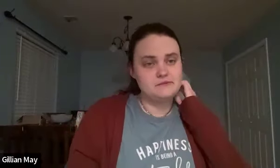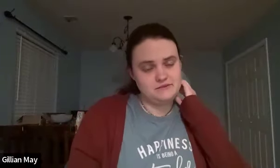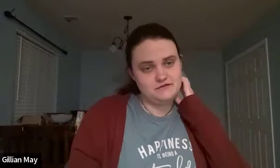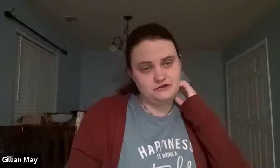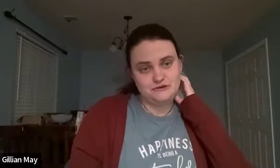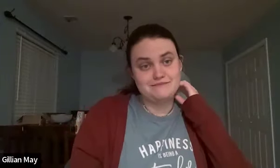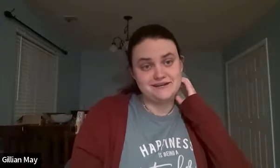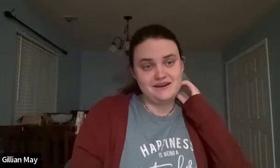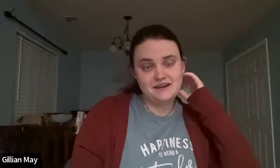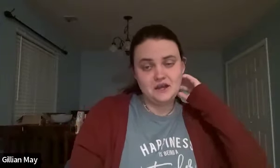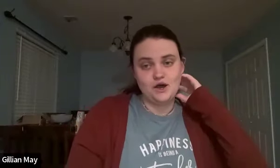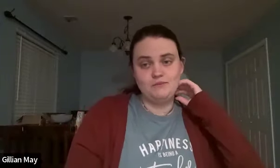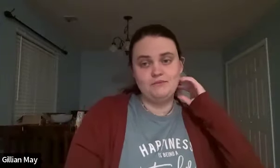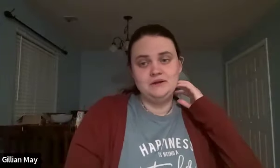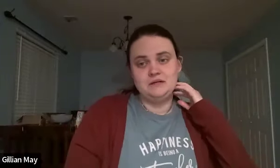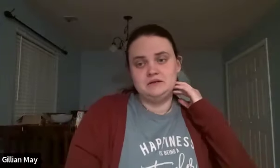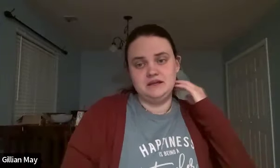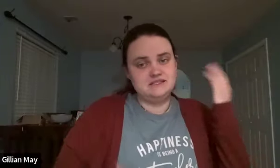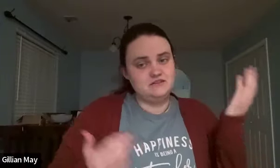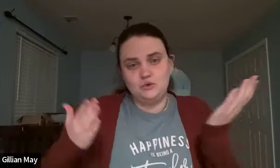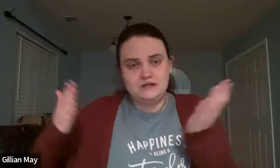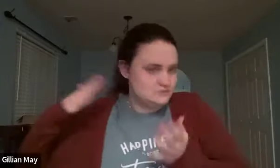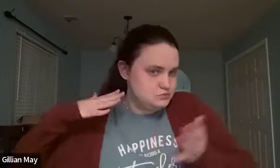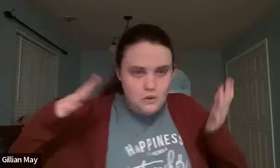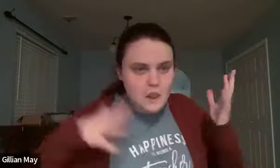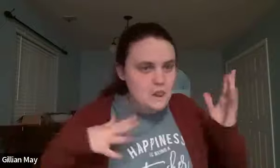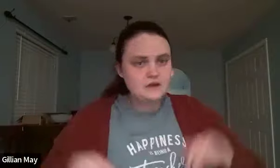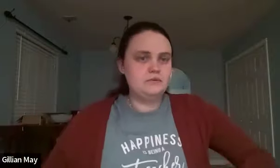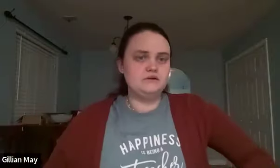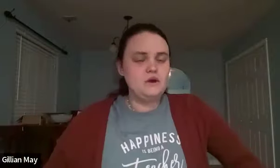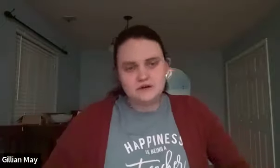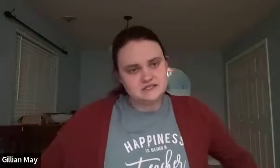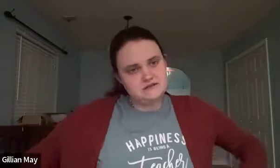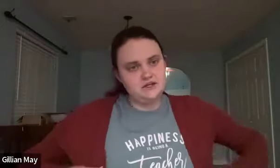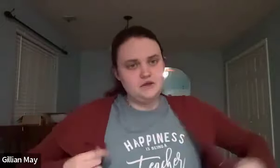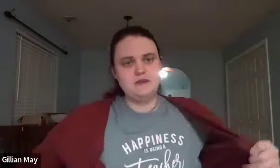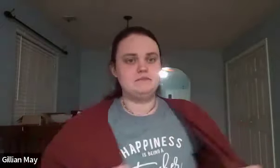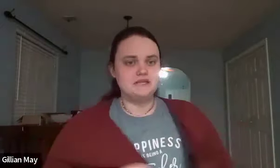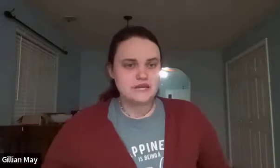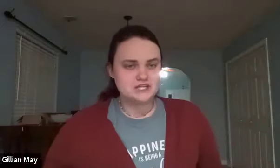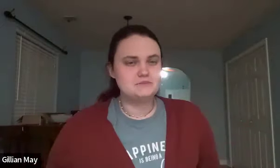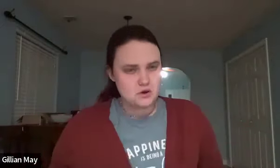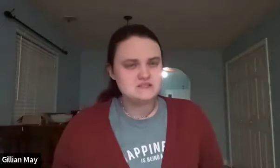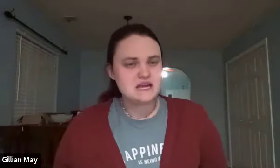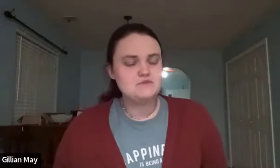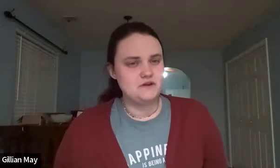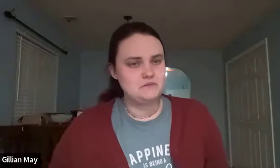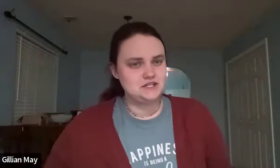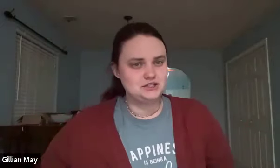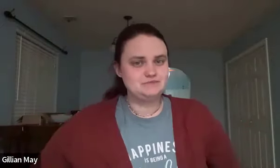may be the few that may not. Like I said, there's always one person, that may not be as patient, but most of the time they're very patient.